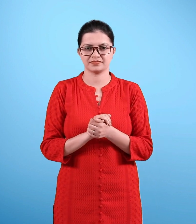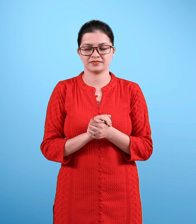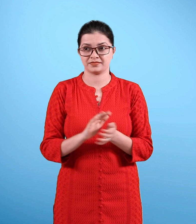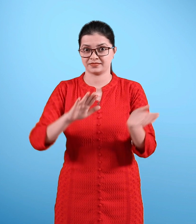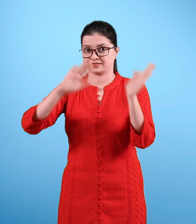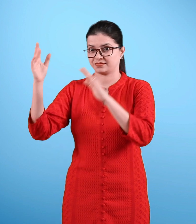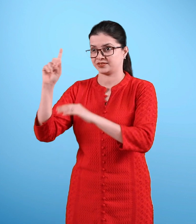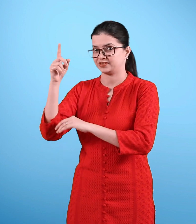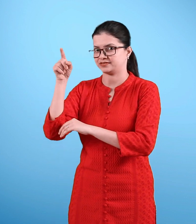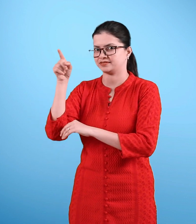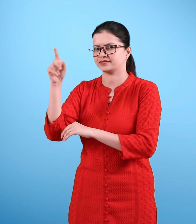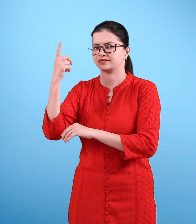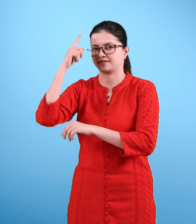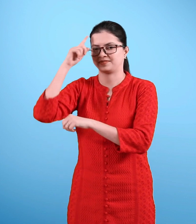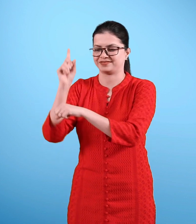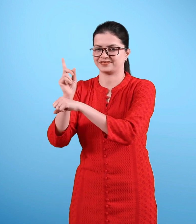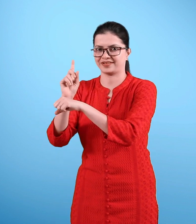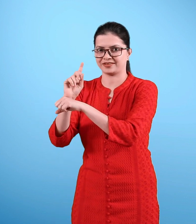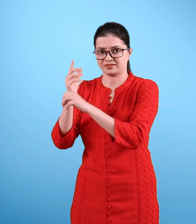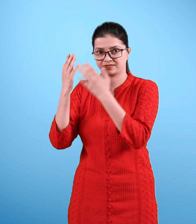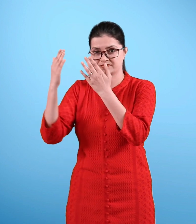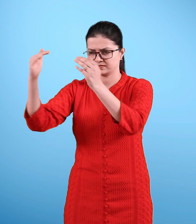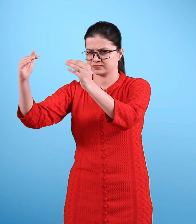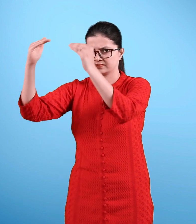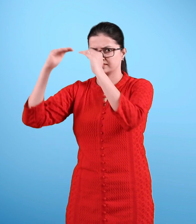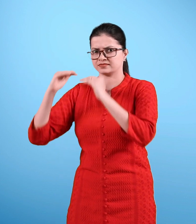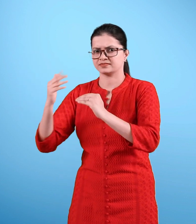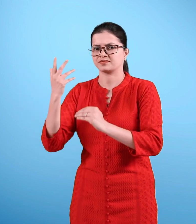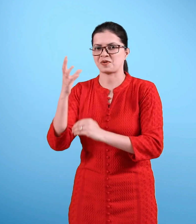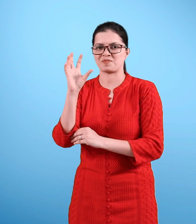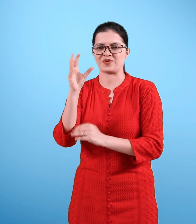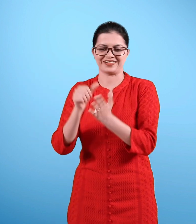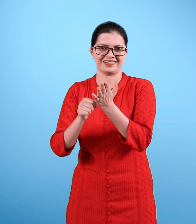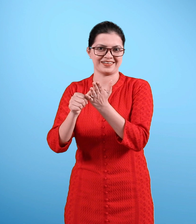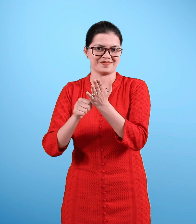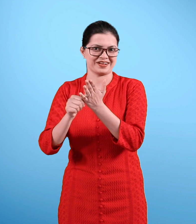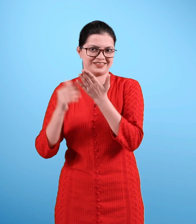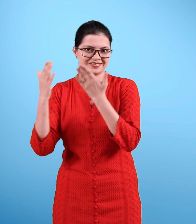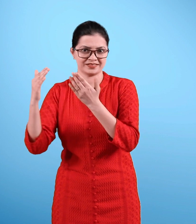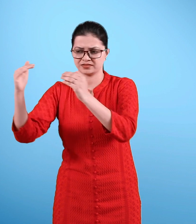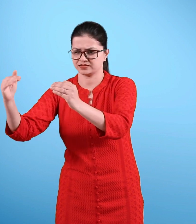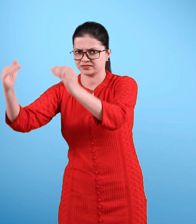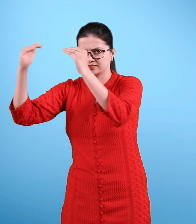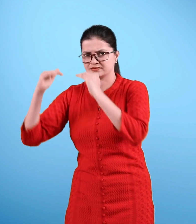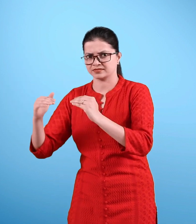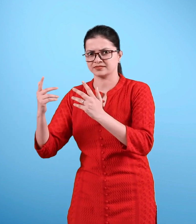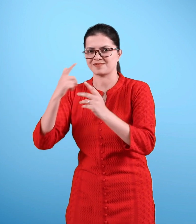And the third one is for object is opaque, transparent, translucent. Objects are